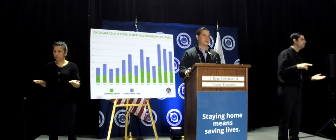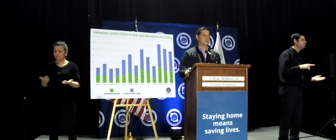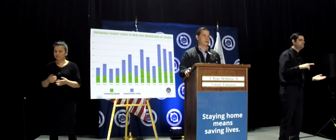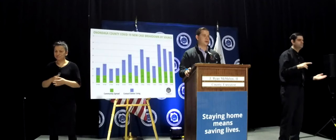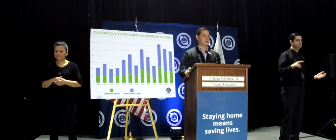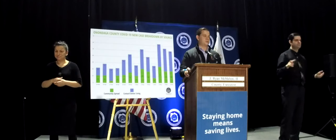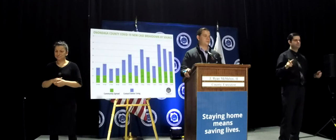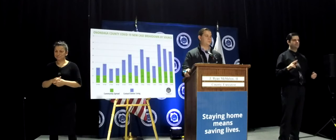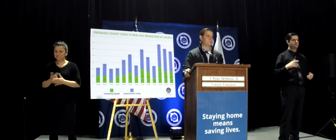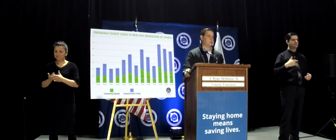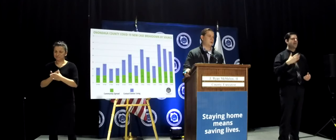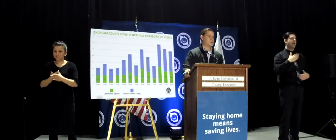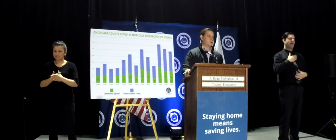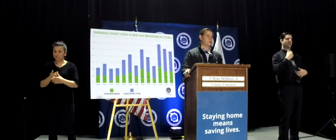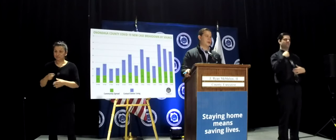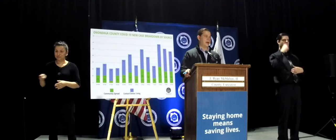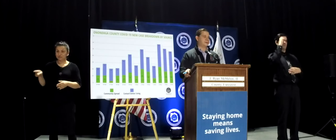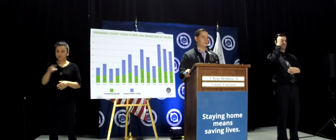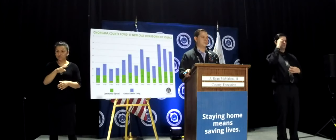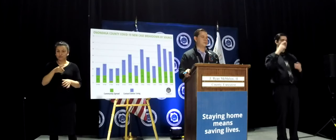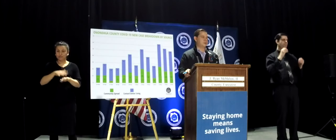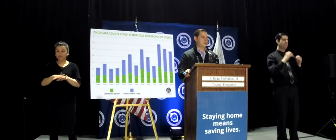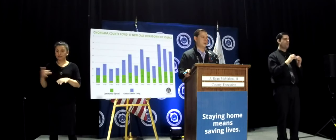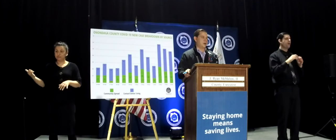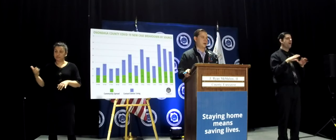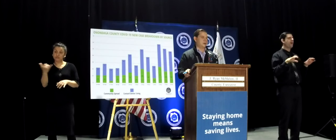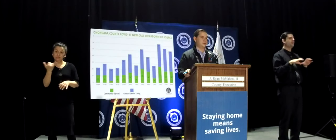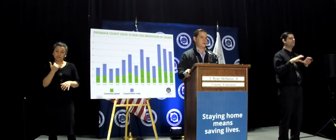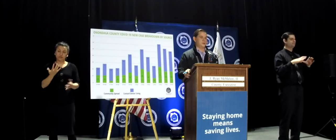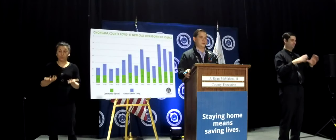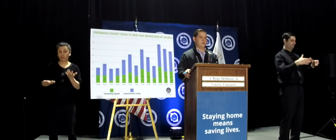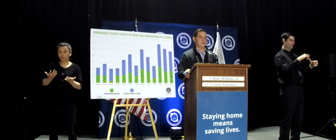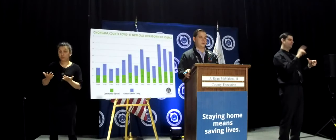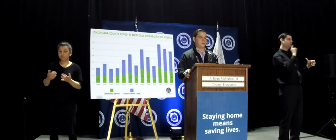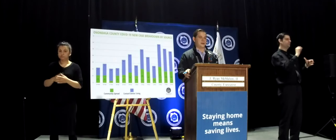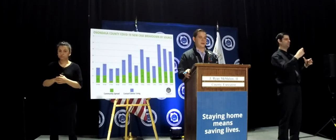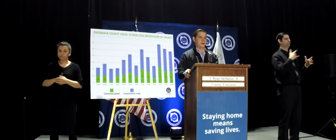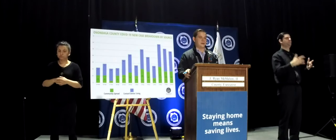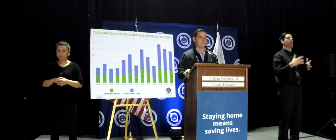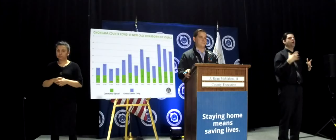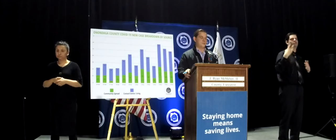more active generation, more socially active.